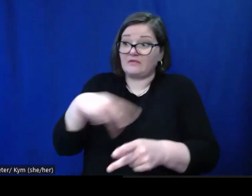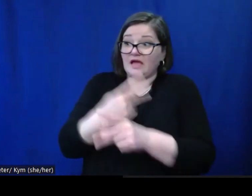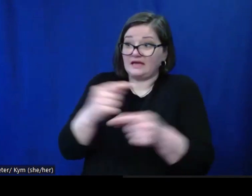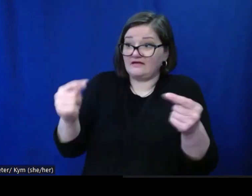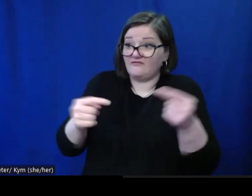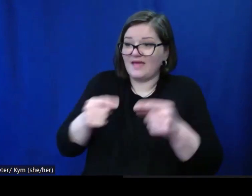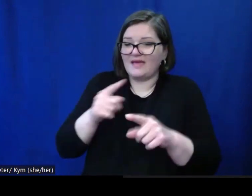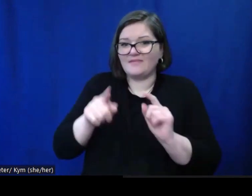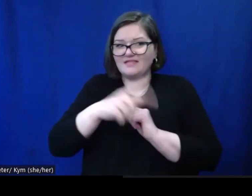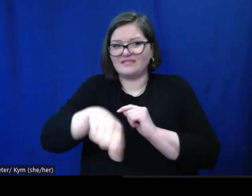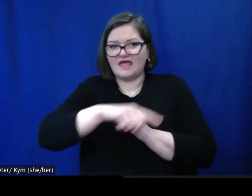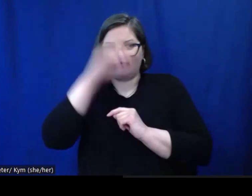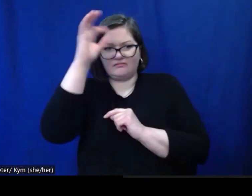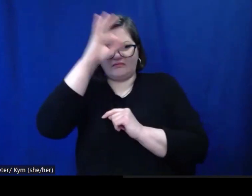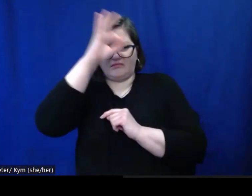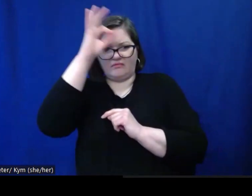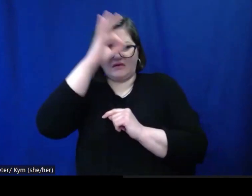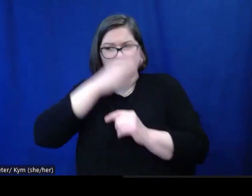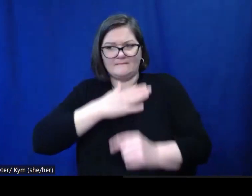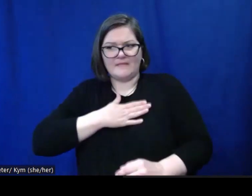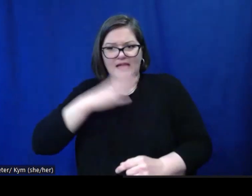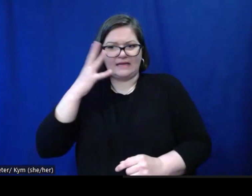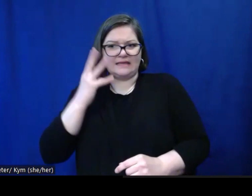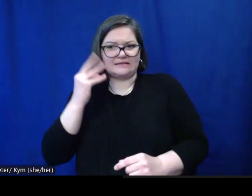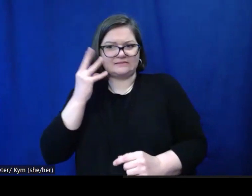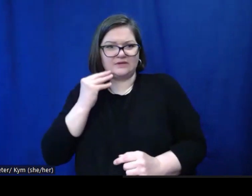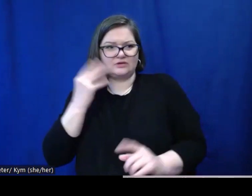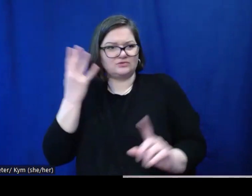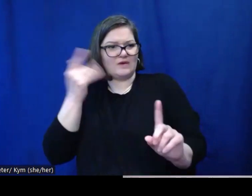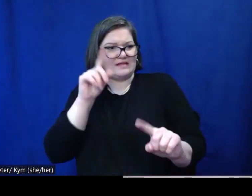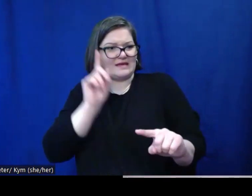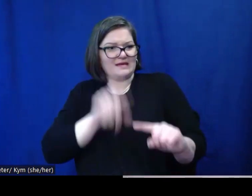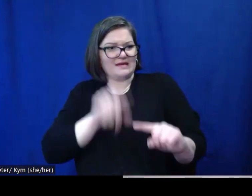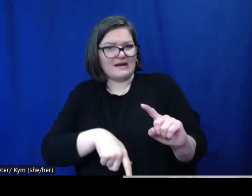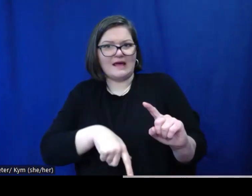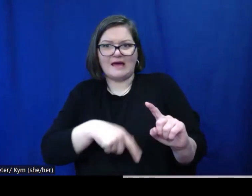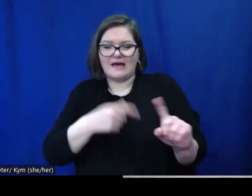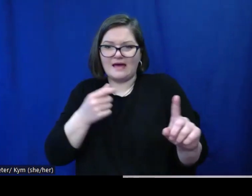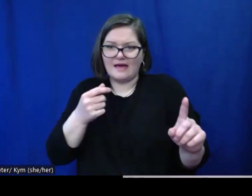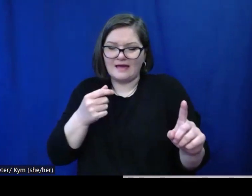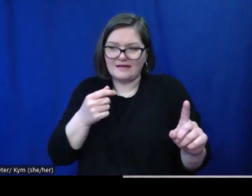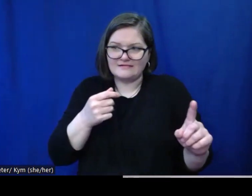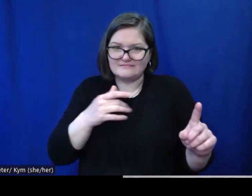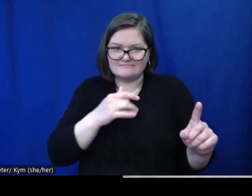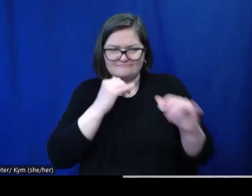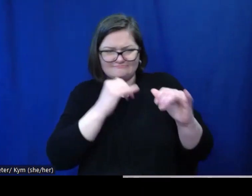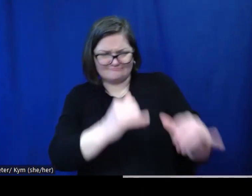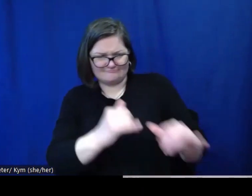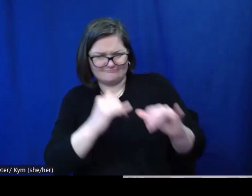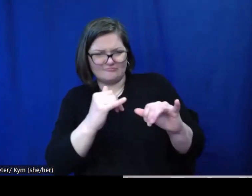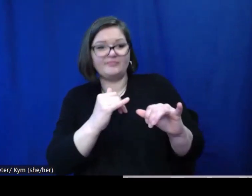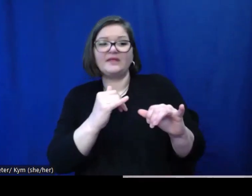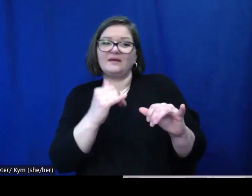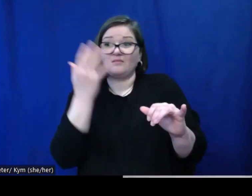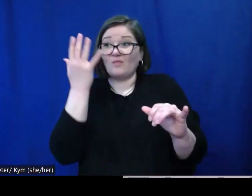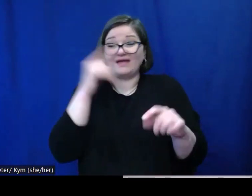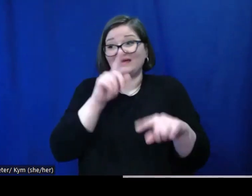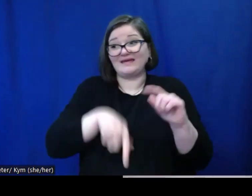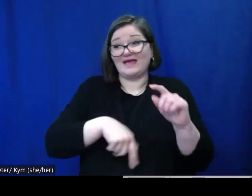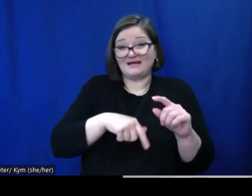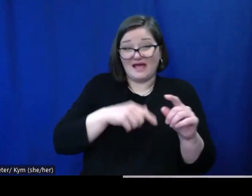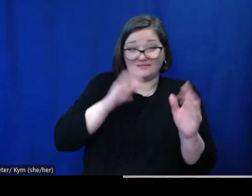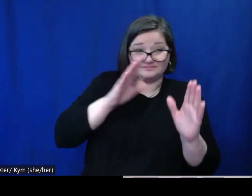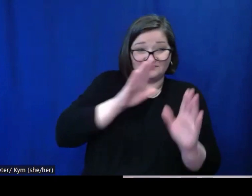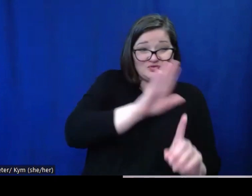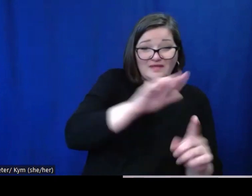no idea, what my experience is, because they can't attune to that. Most likely because they can't attune to their own pain, or see